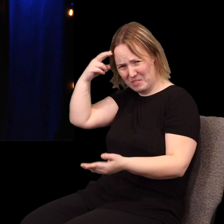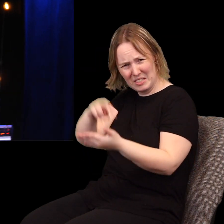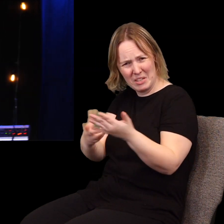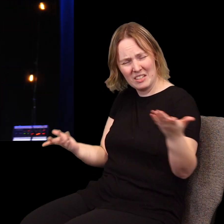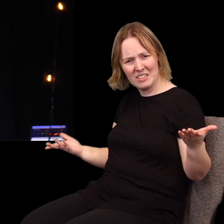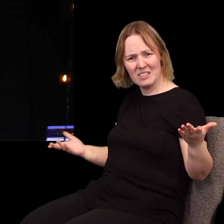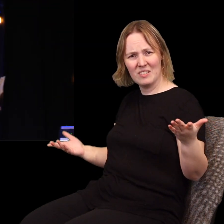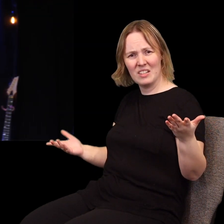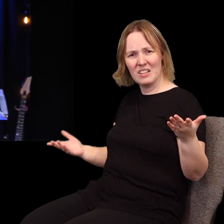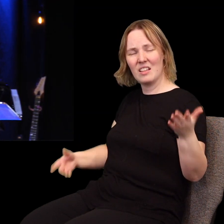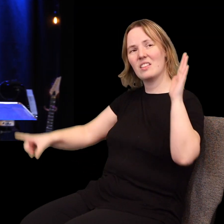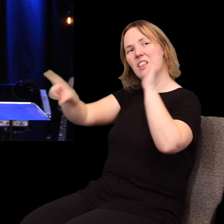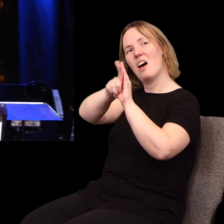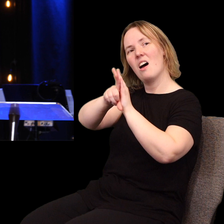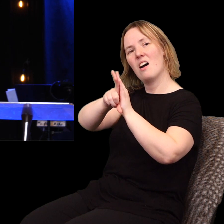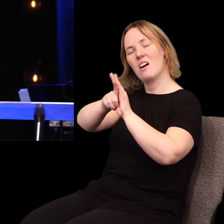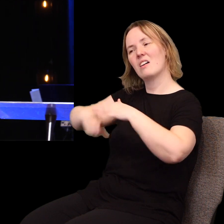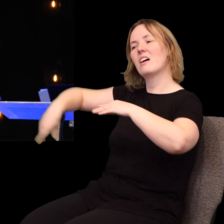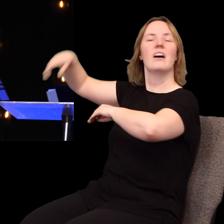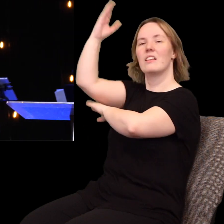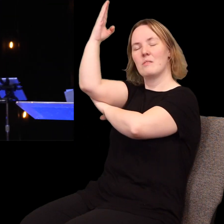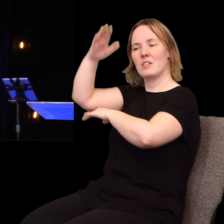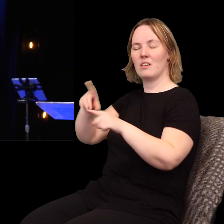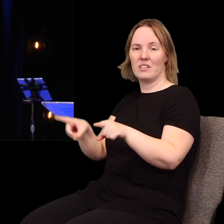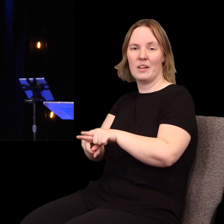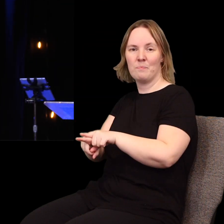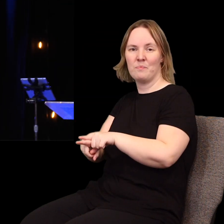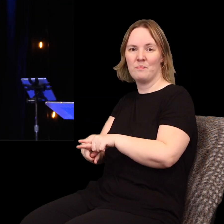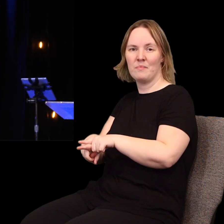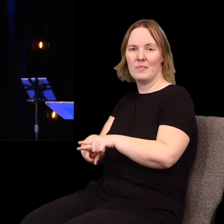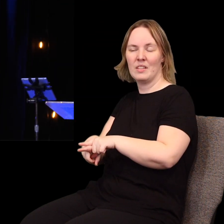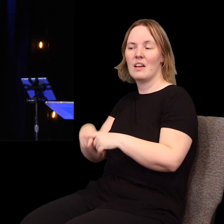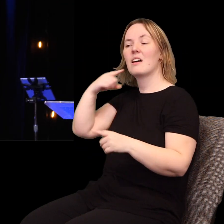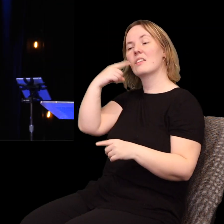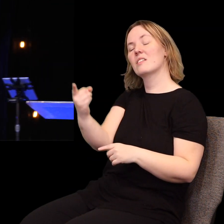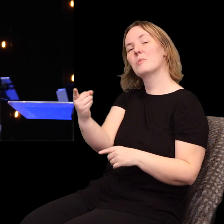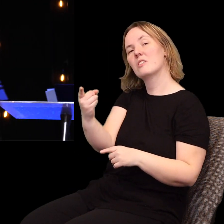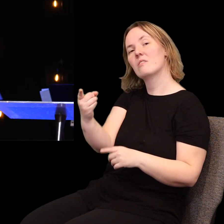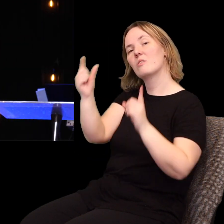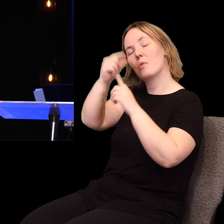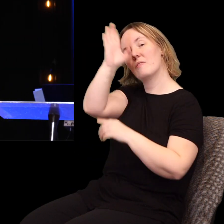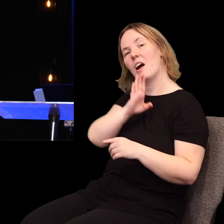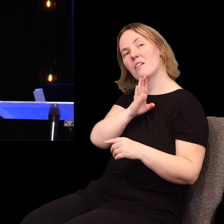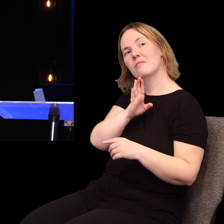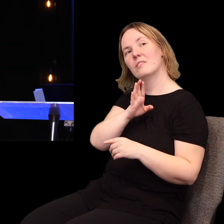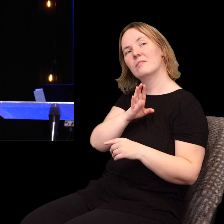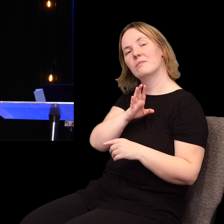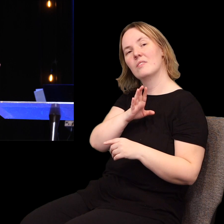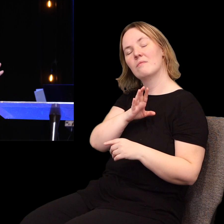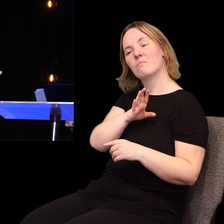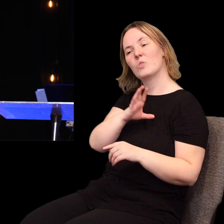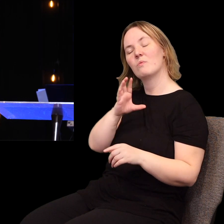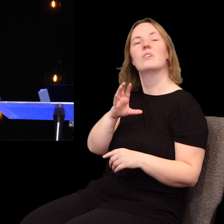that mean? I think it means simply this. The law and the lampstand are one and the same, and they speak to the Word of God.